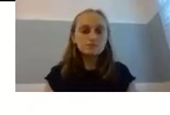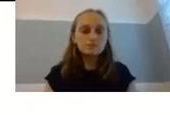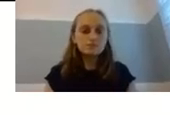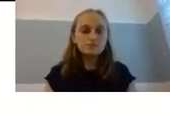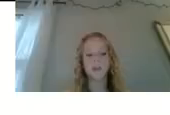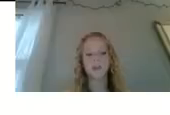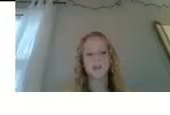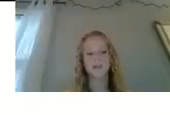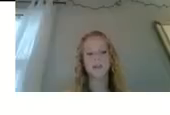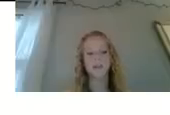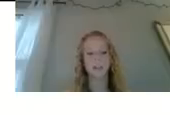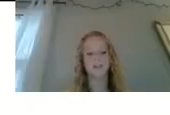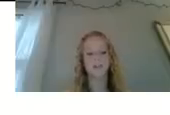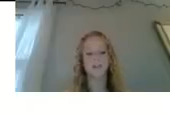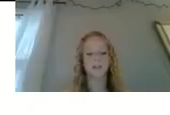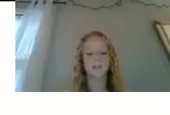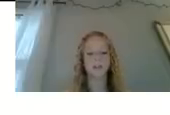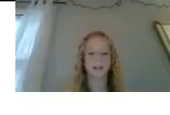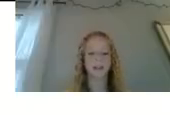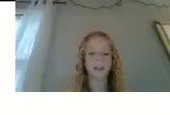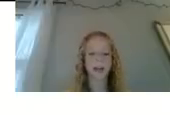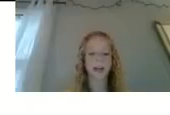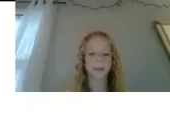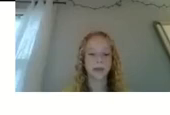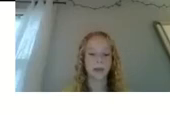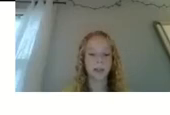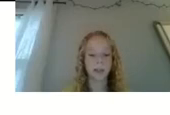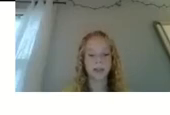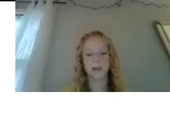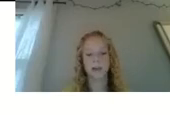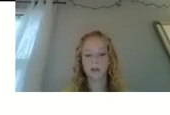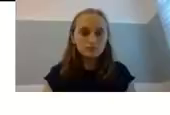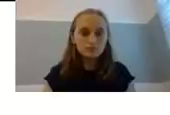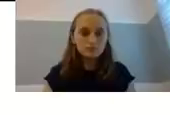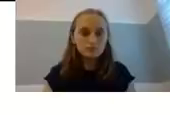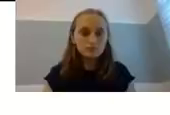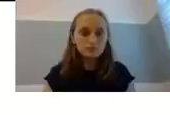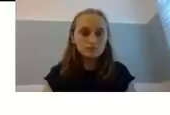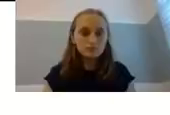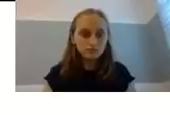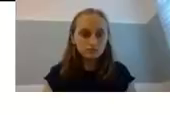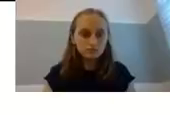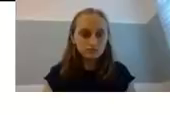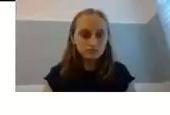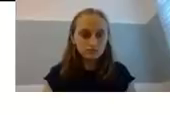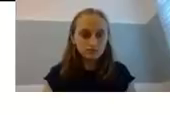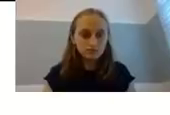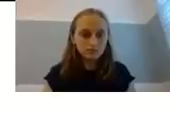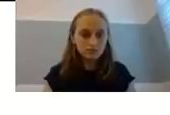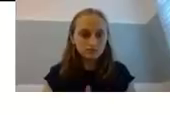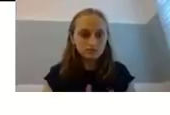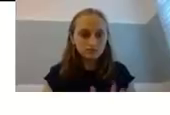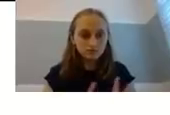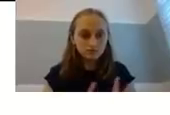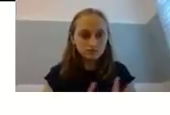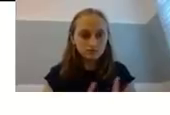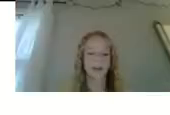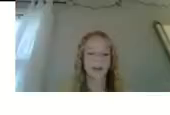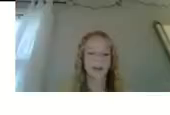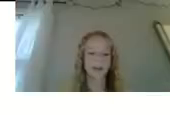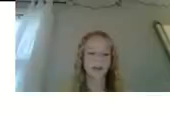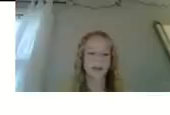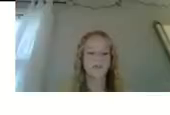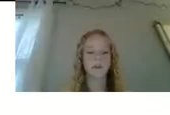so another defining feature of the deaf community is that because those who are culturally deaf associate themselves so strongly with one another